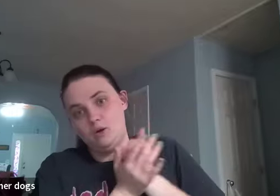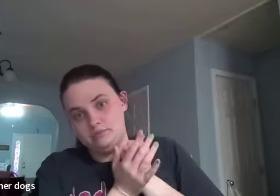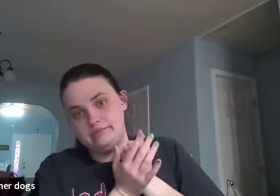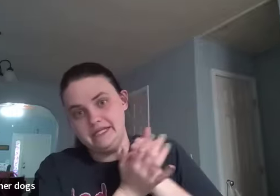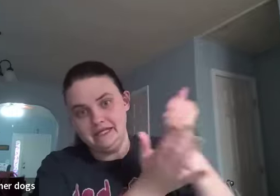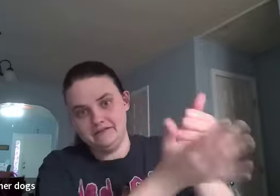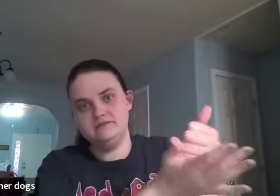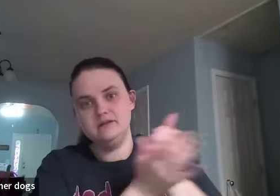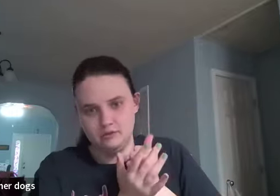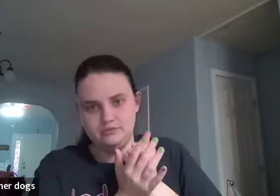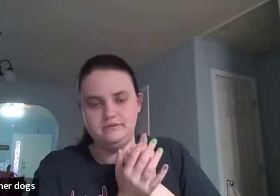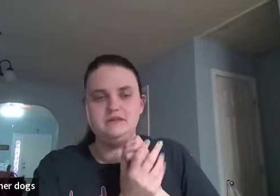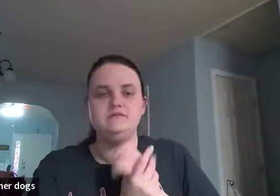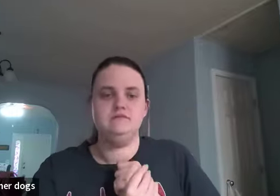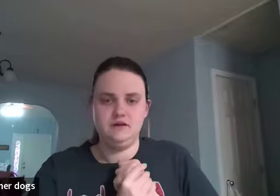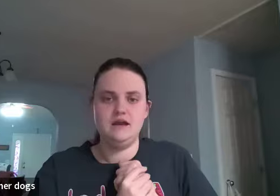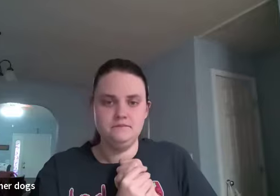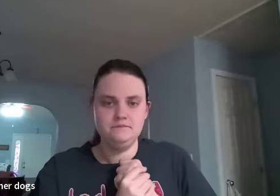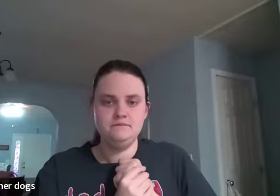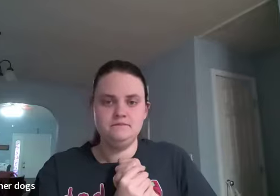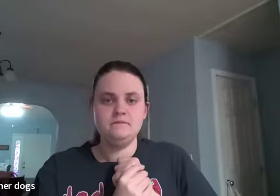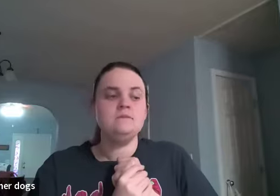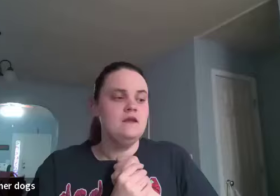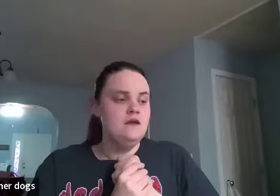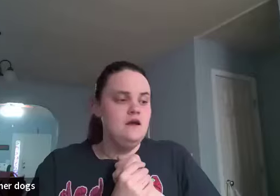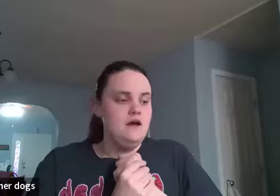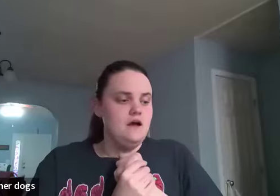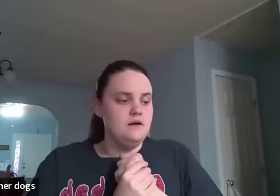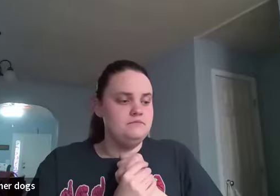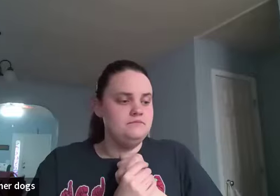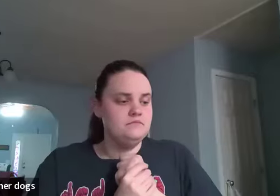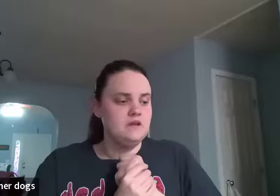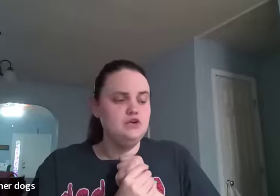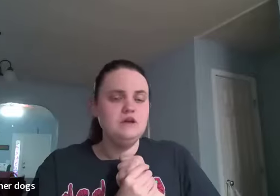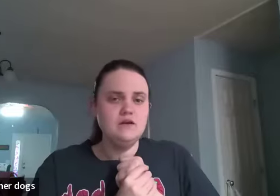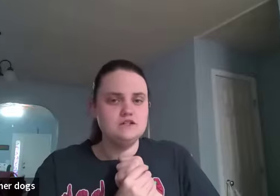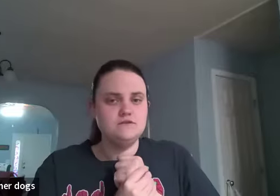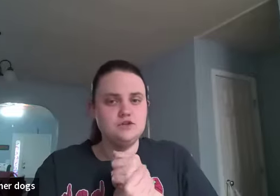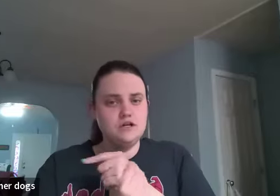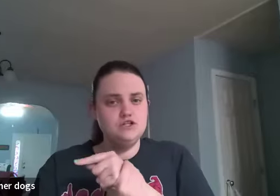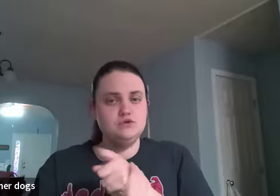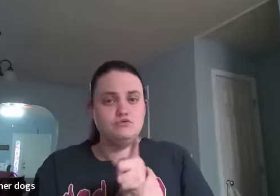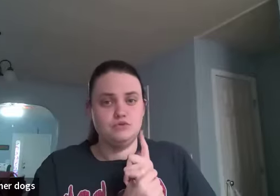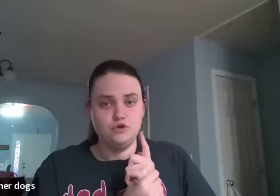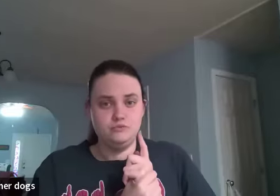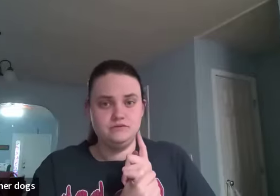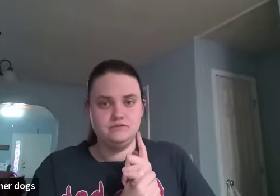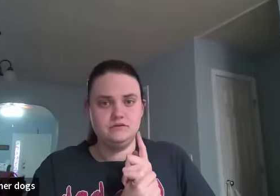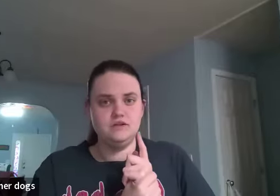help me, help me. Okay. Um, and you can also, if you're talking to a group,